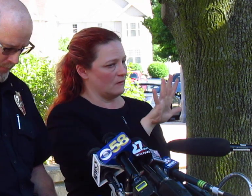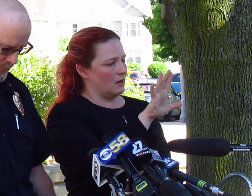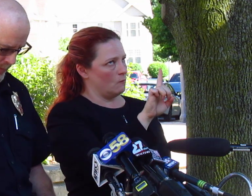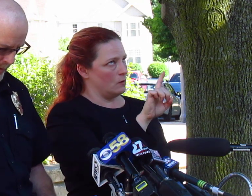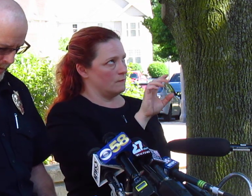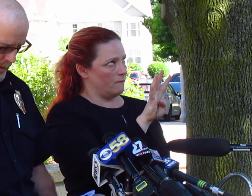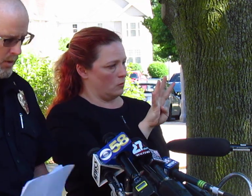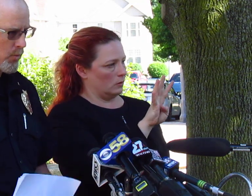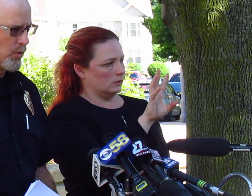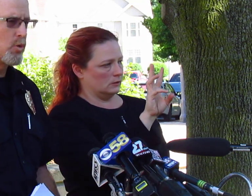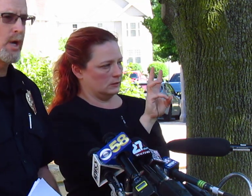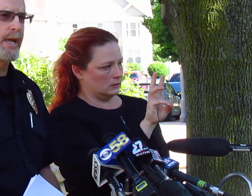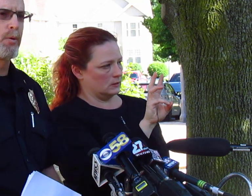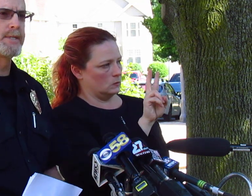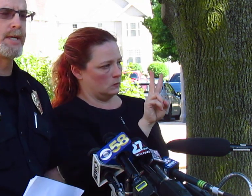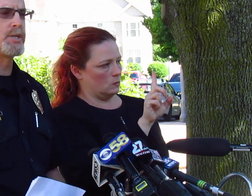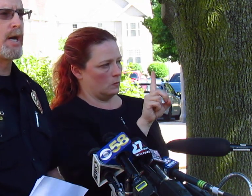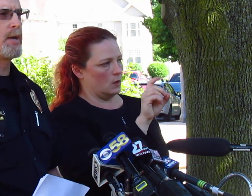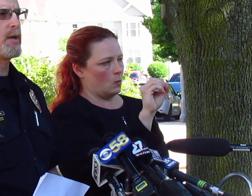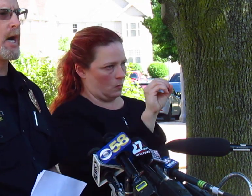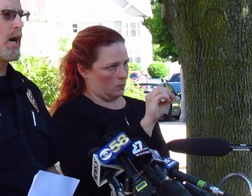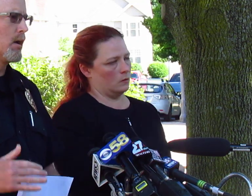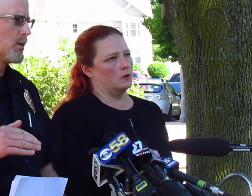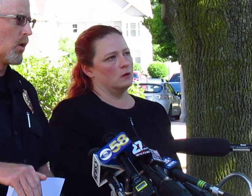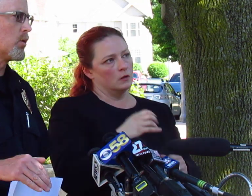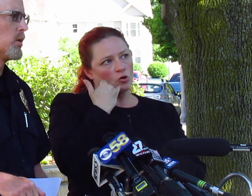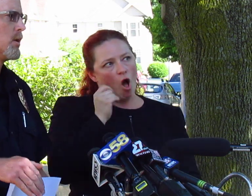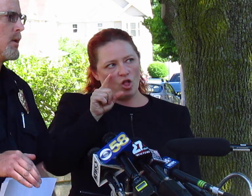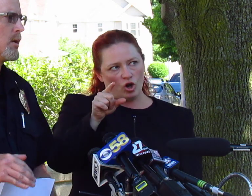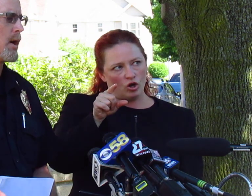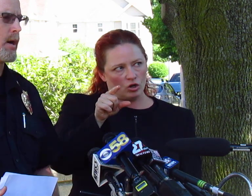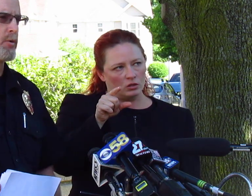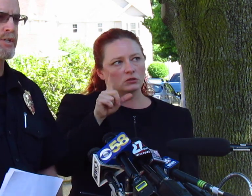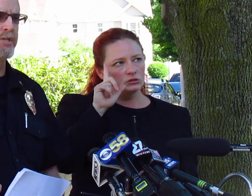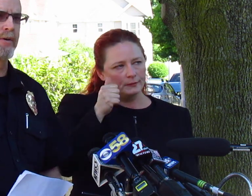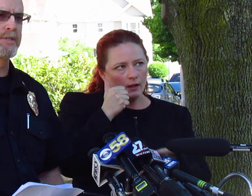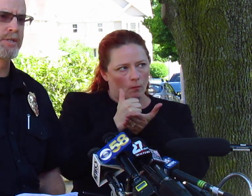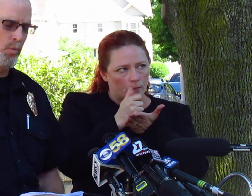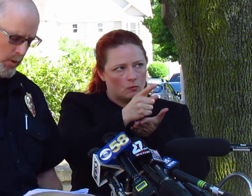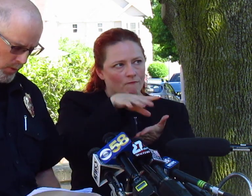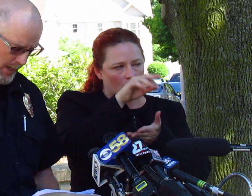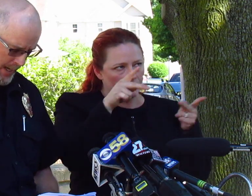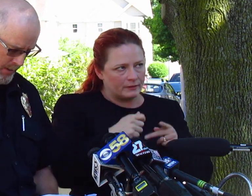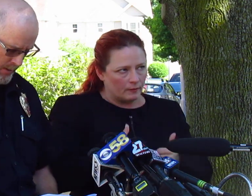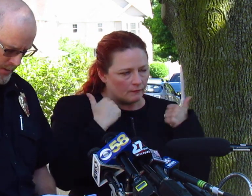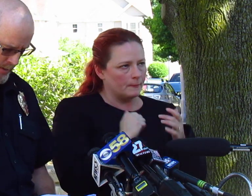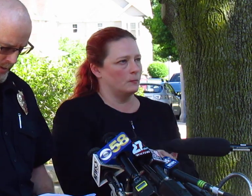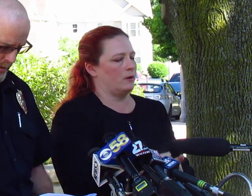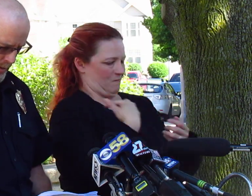608-514-6210. Real quickly, I will touch on our local emergency services and where we're